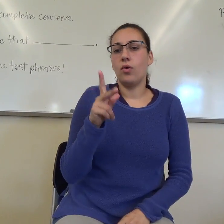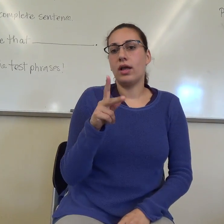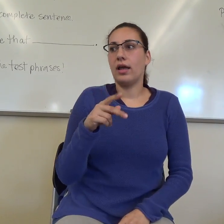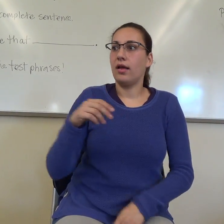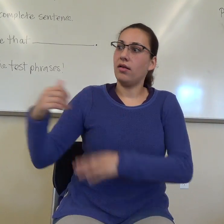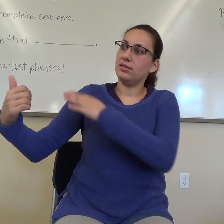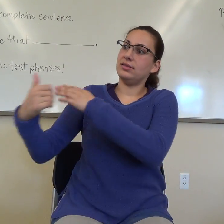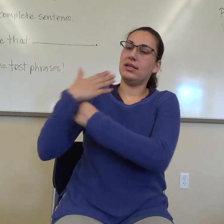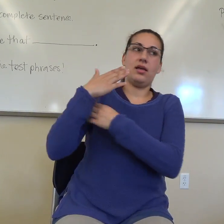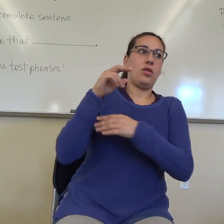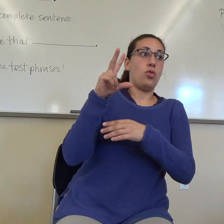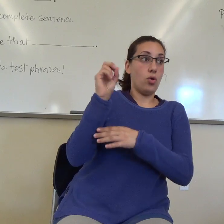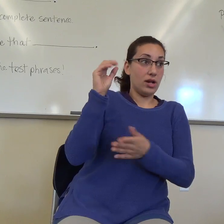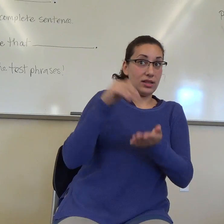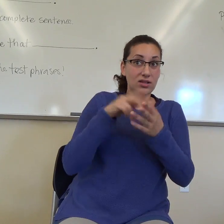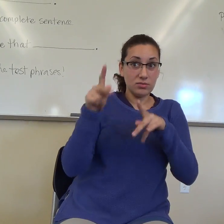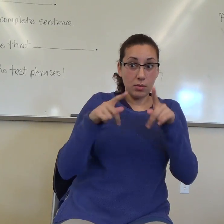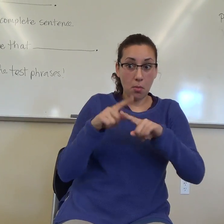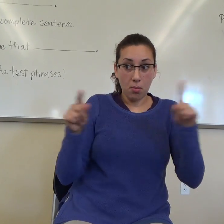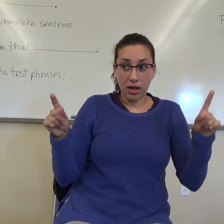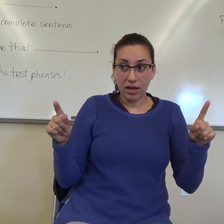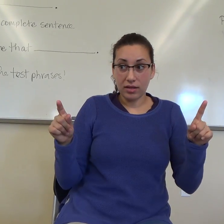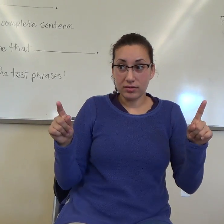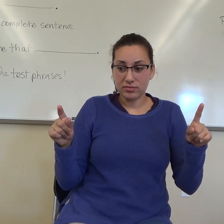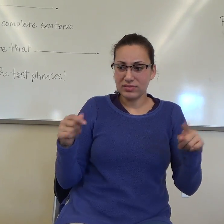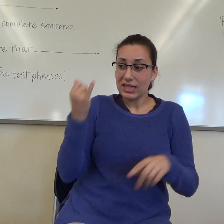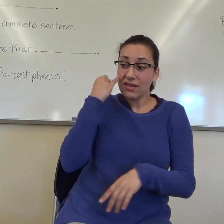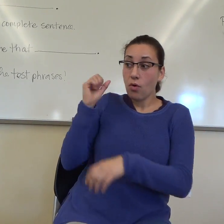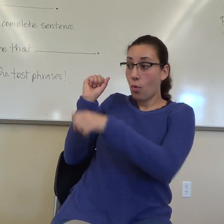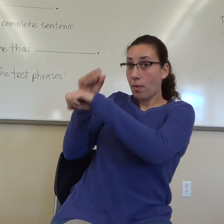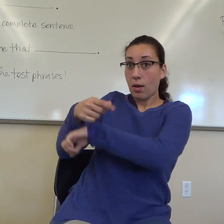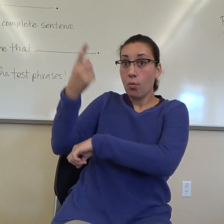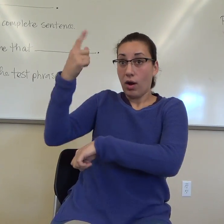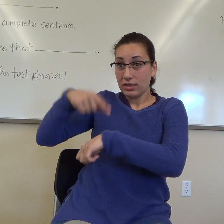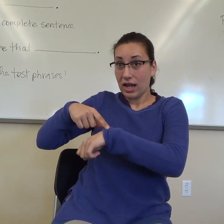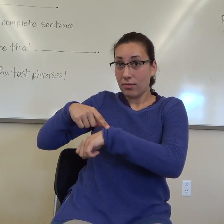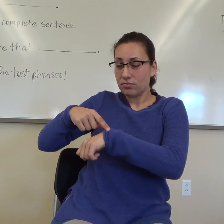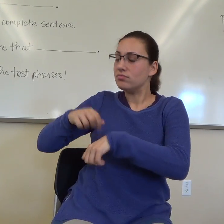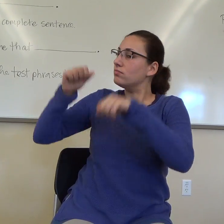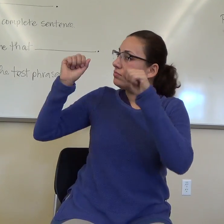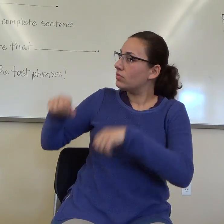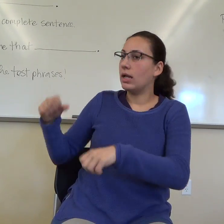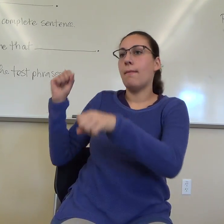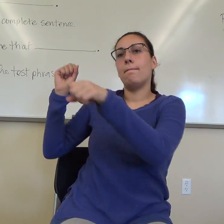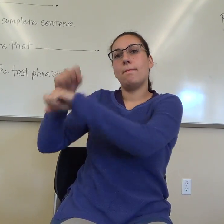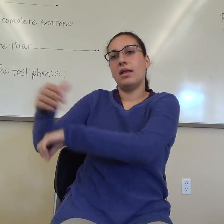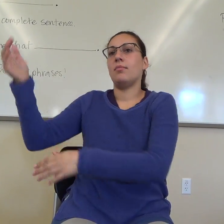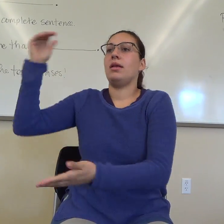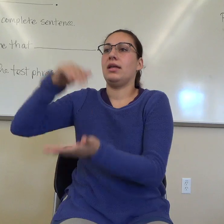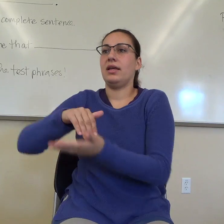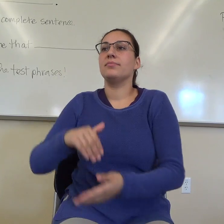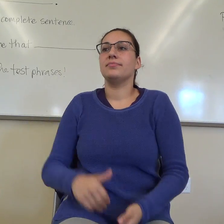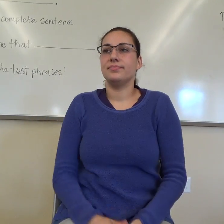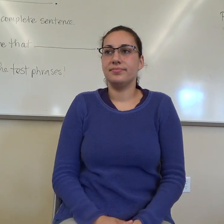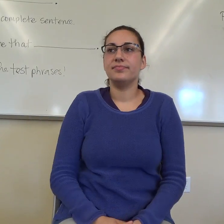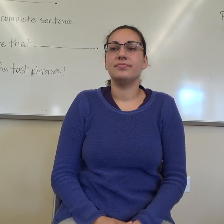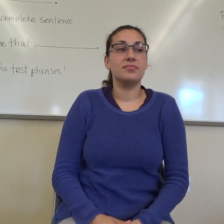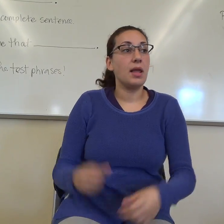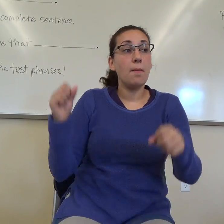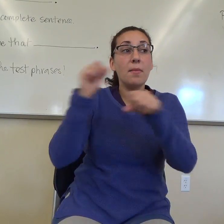people, but if we did it once, we can do it again. And sure enough, they did. And that's the belief.